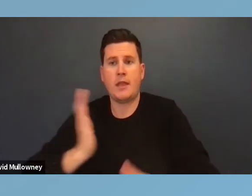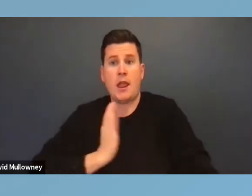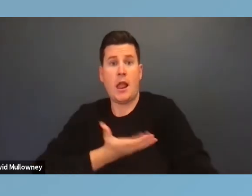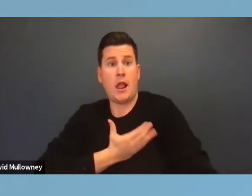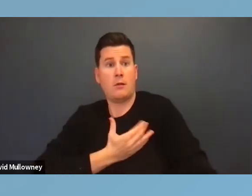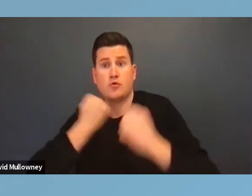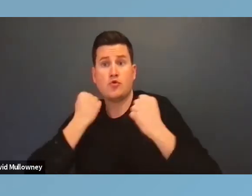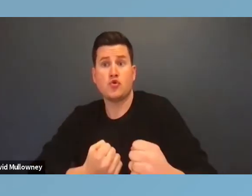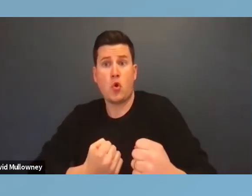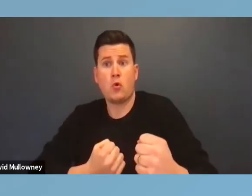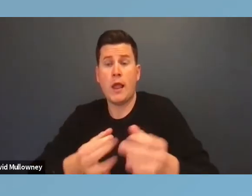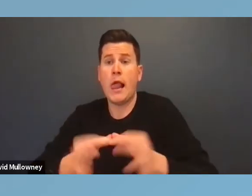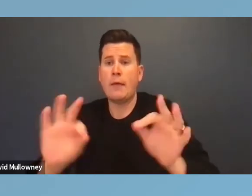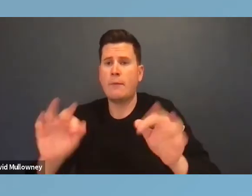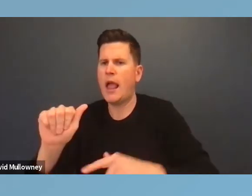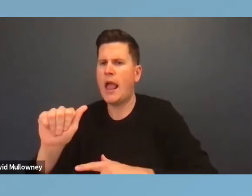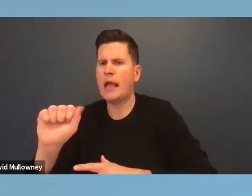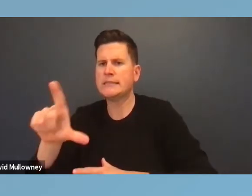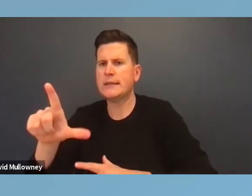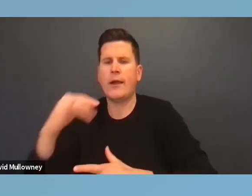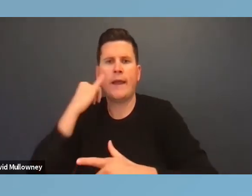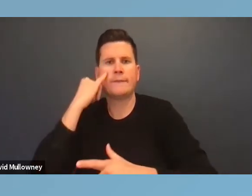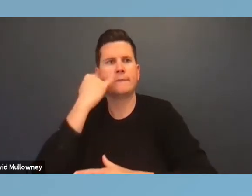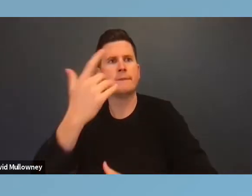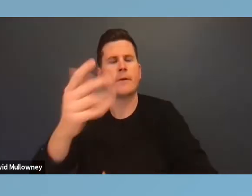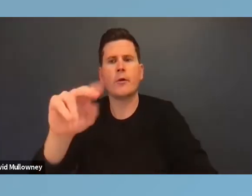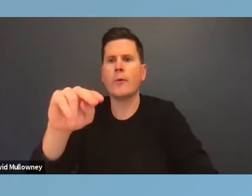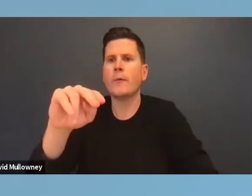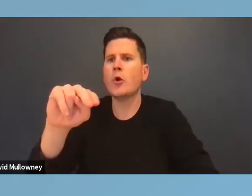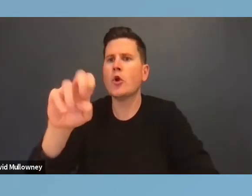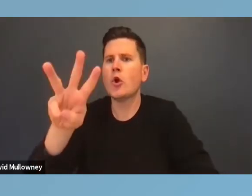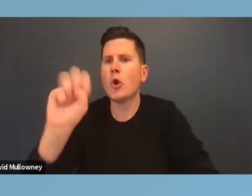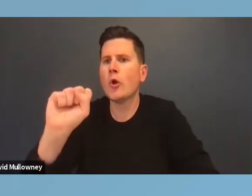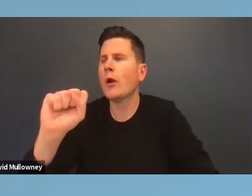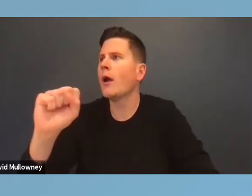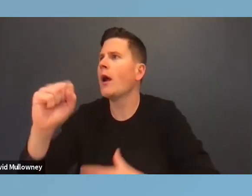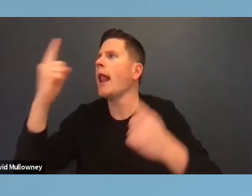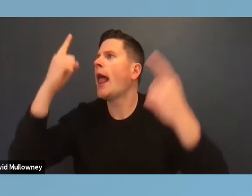There is so much miscommunication and misinformation.